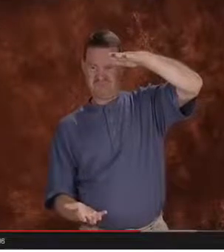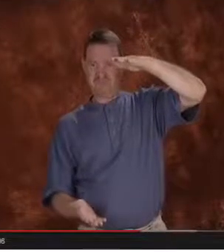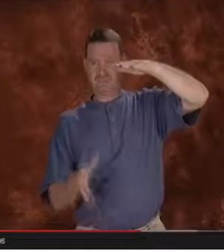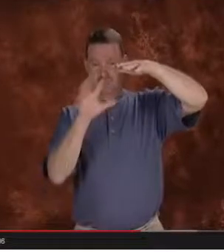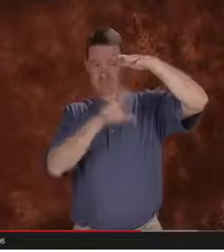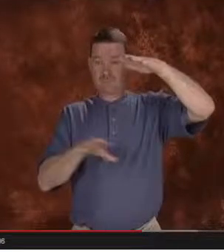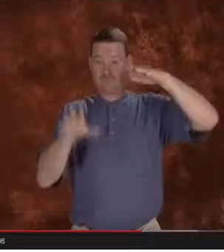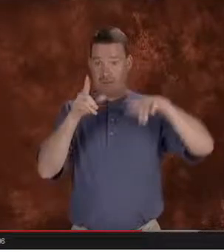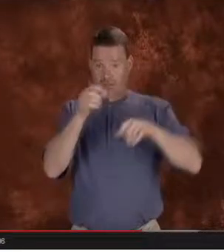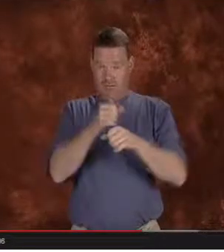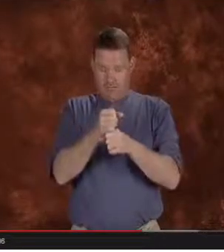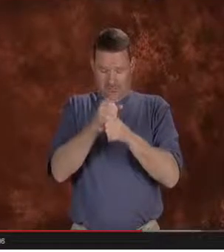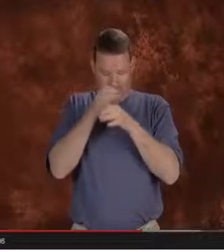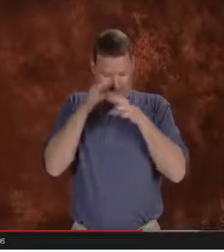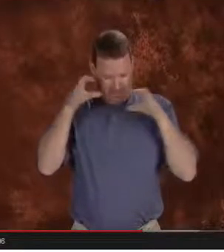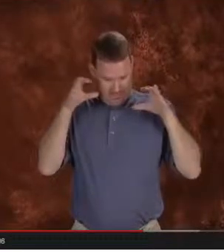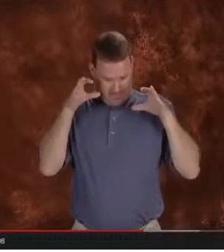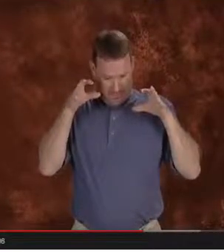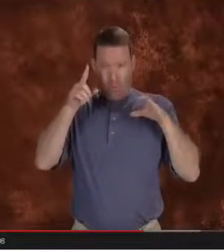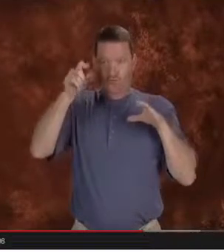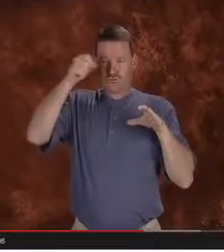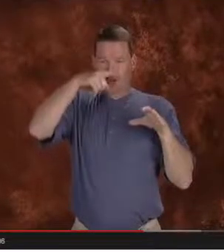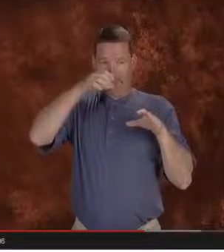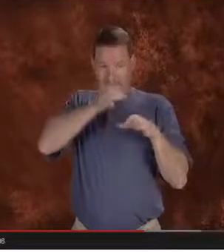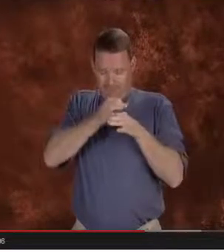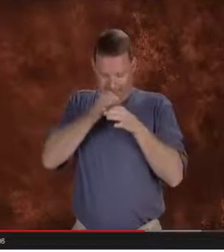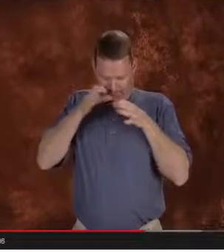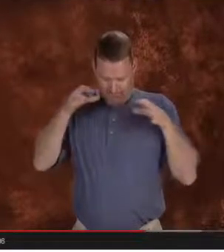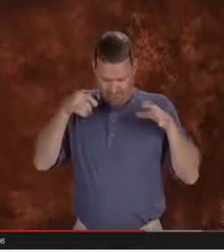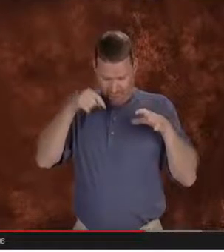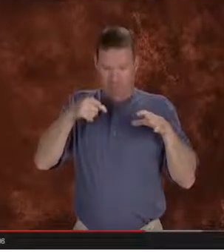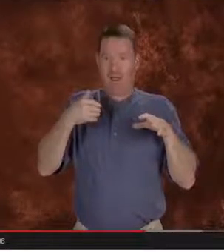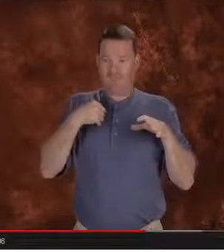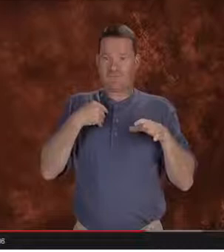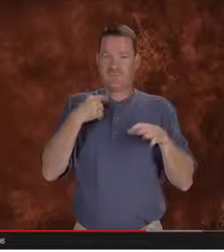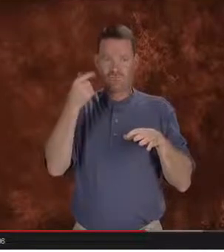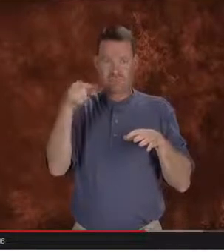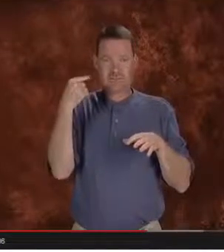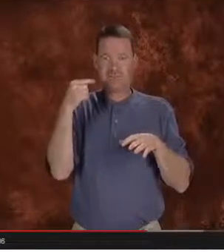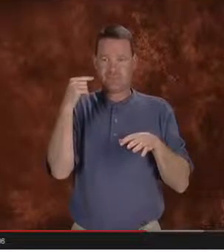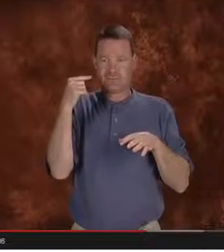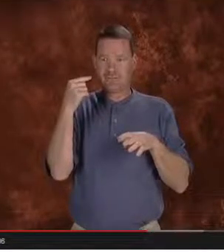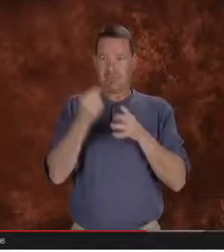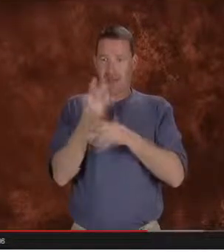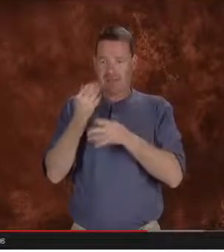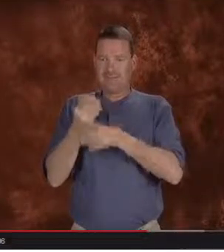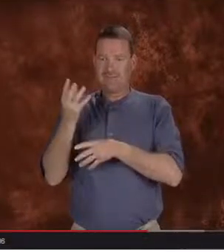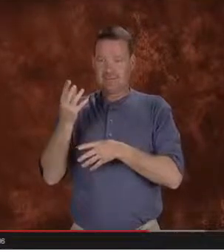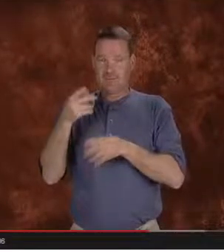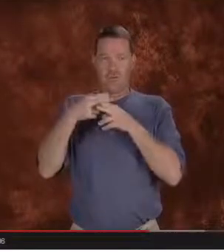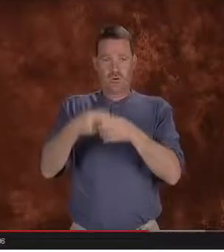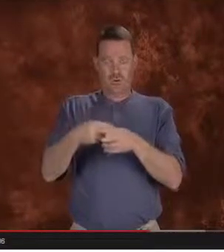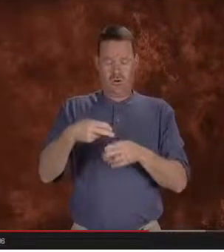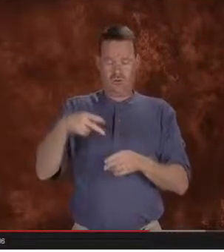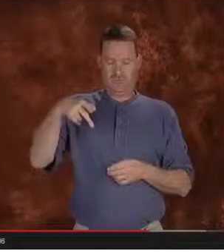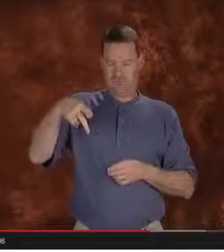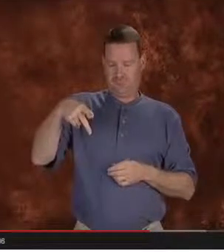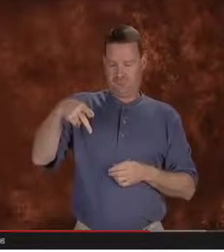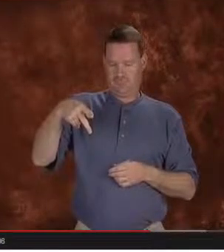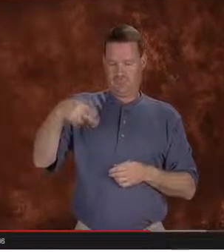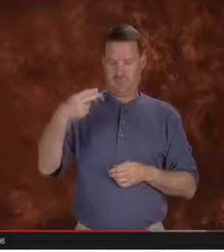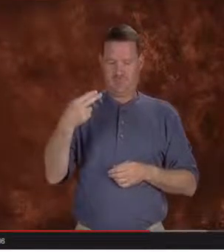The first 300 feet of depth of an ocean, you can take a drop from that and take a look at it under a microscope, and you'll